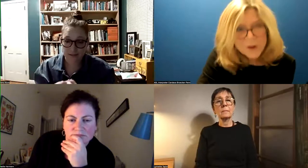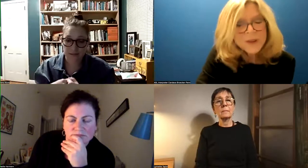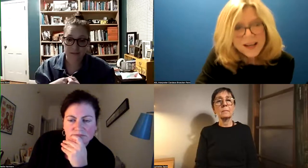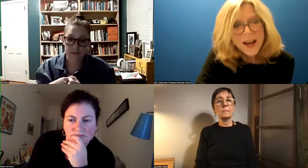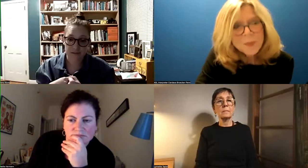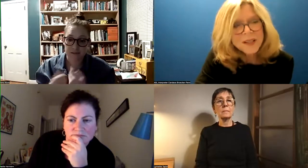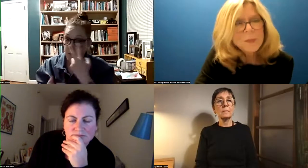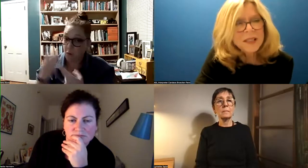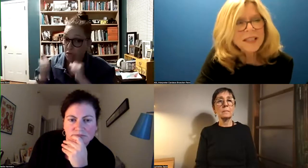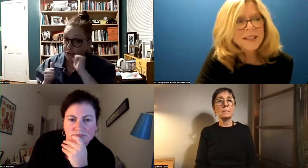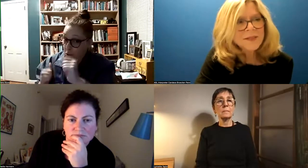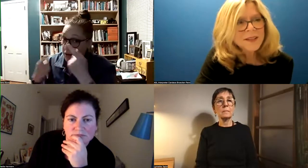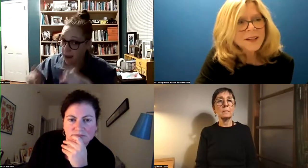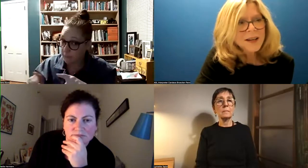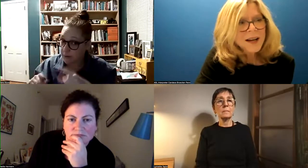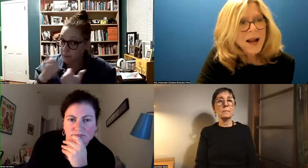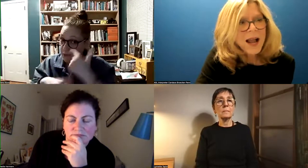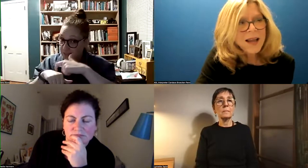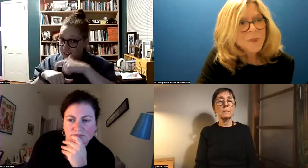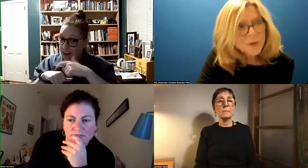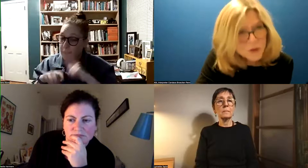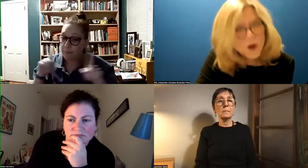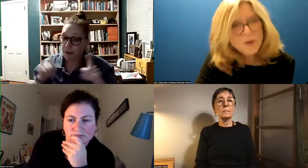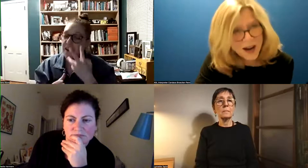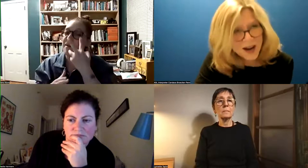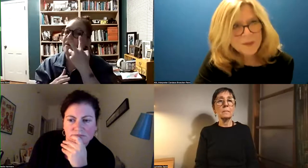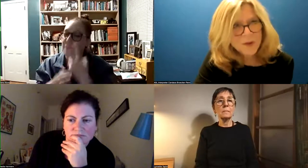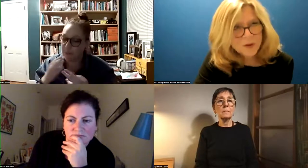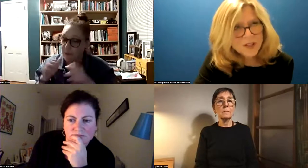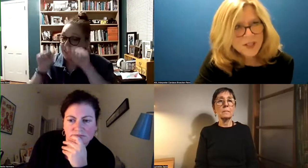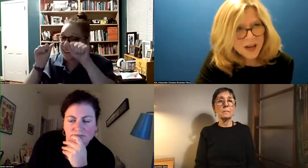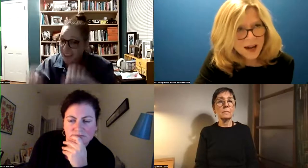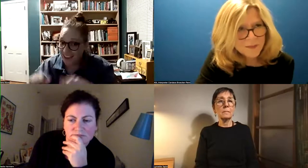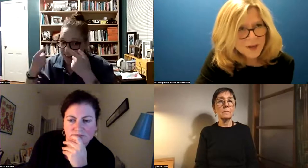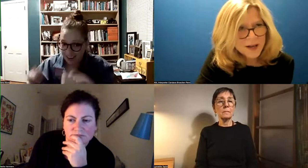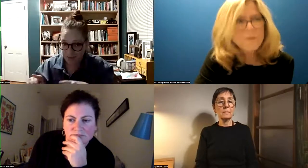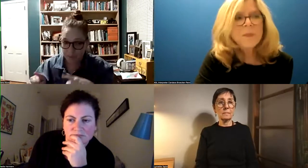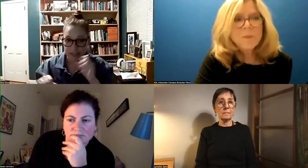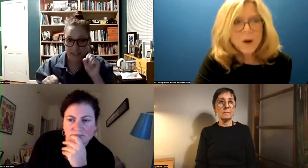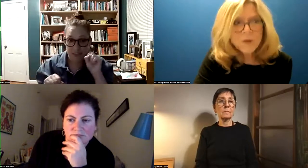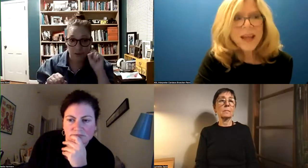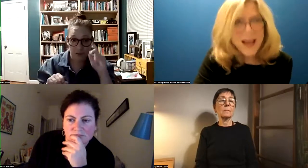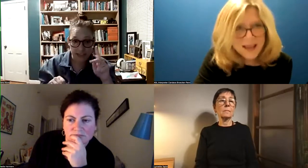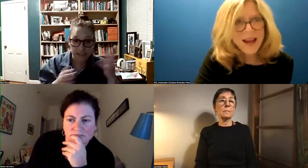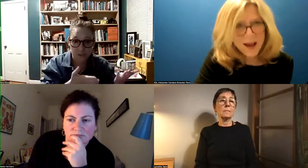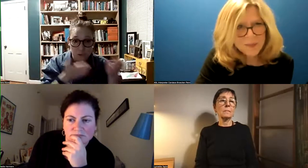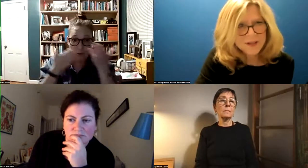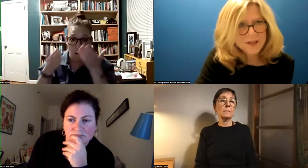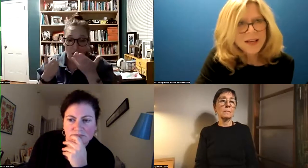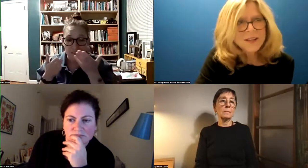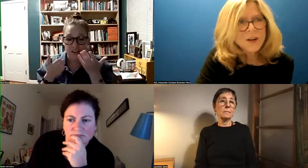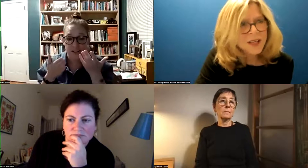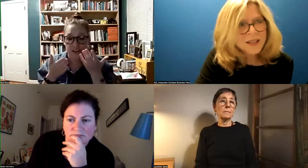And both can happen, I believe. And both don't happen most of the time, but both can